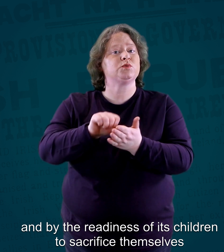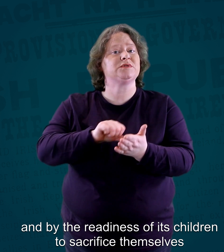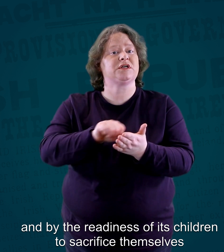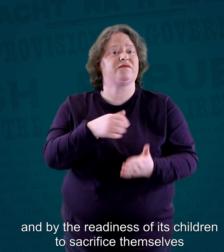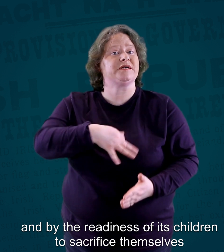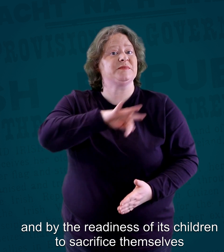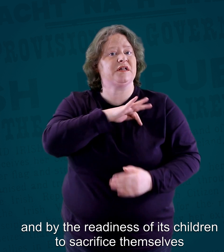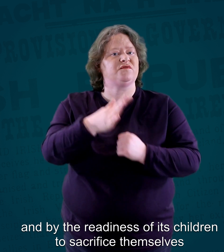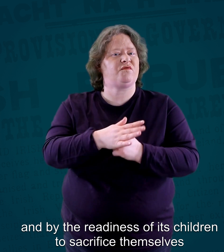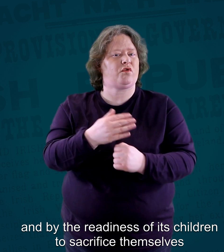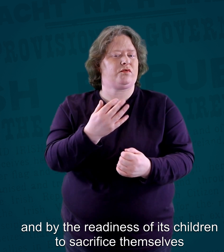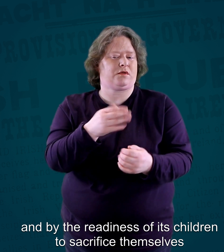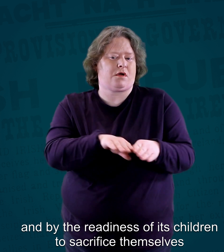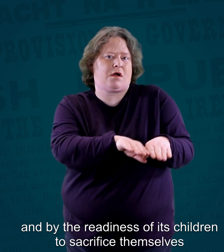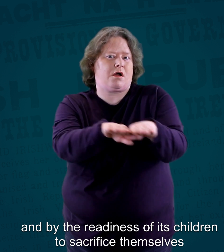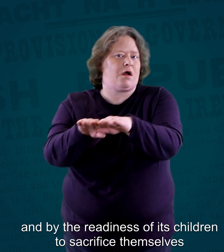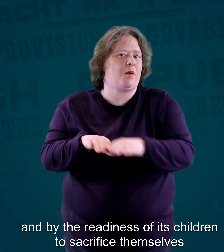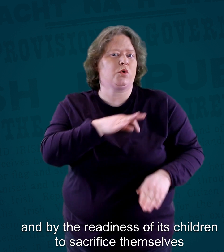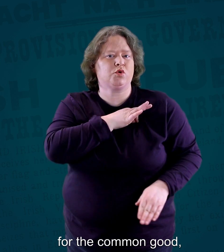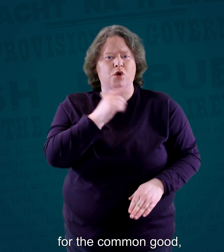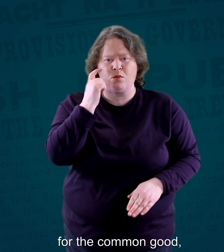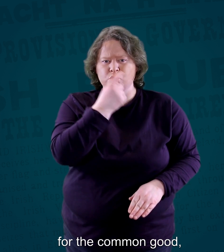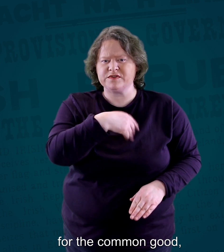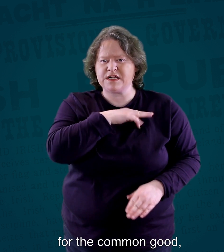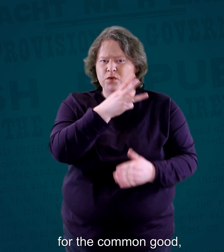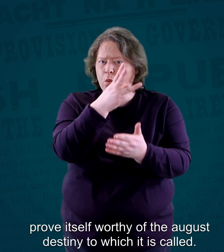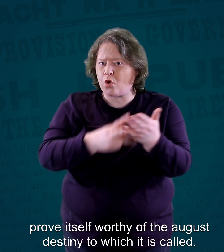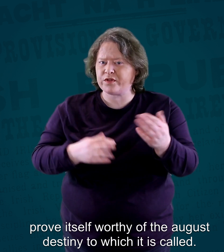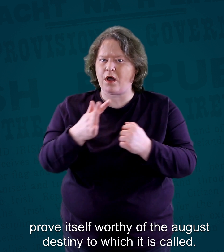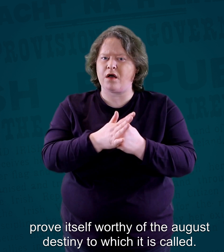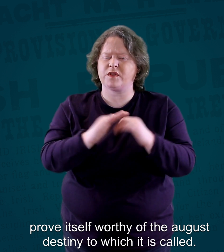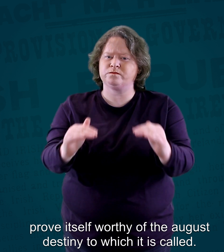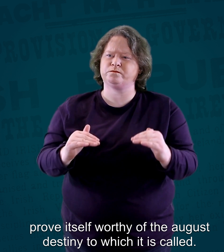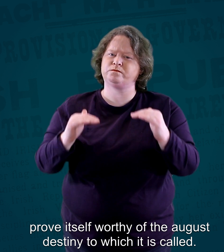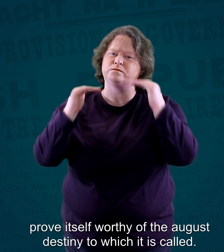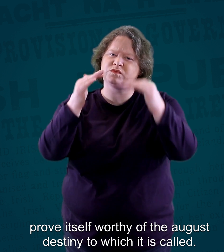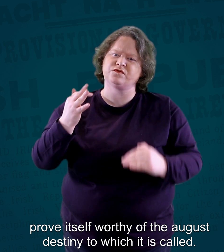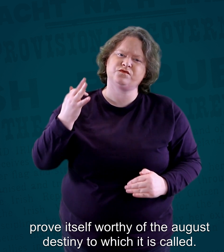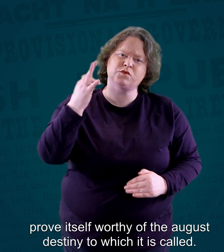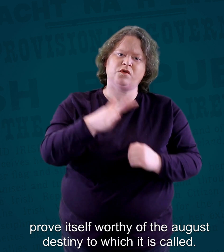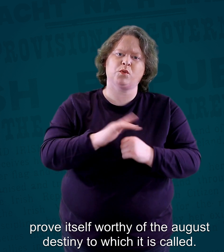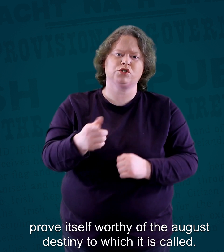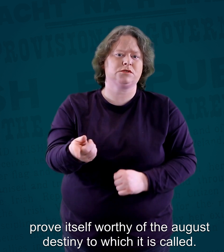to sacrifice themselves for the common good, prove itself worthy of the august destiny to which it is